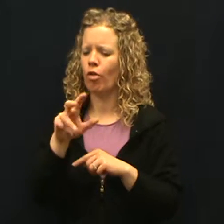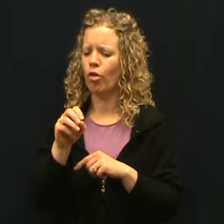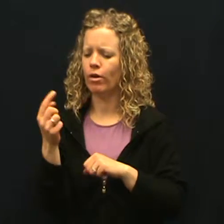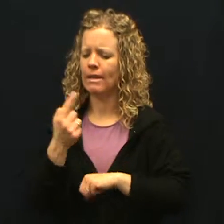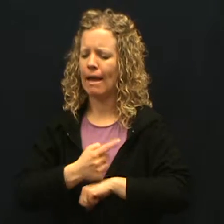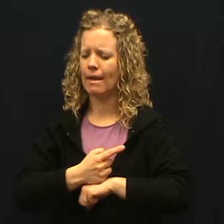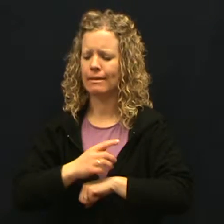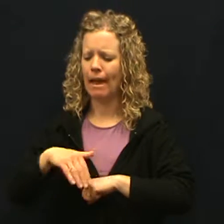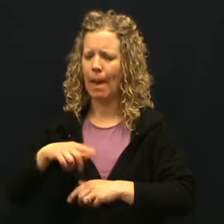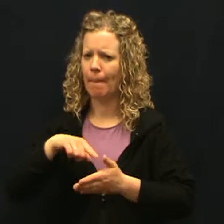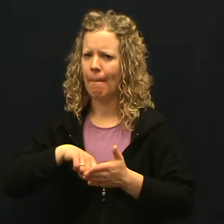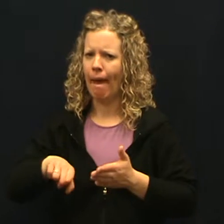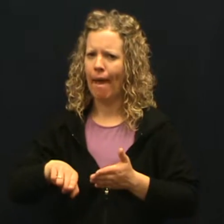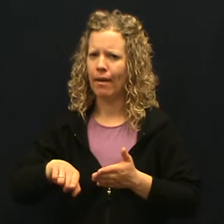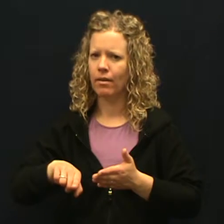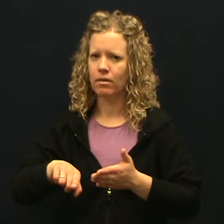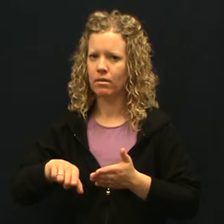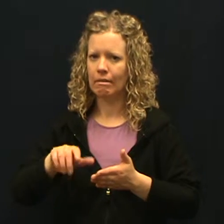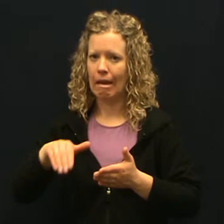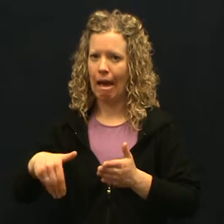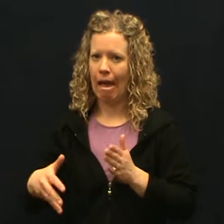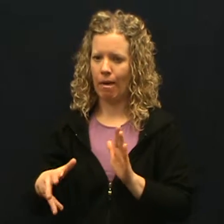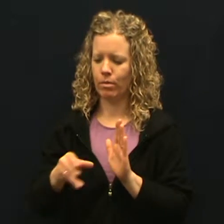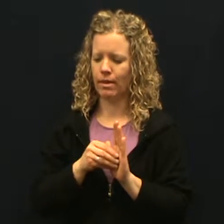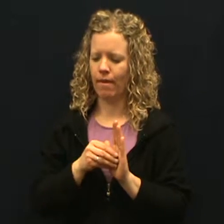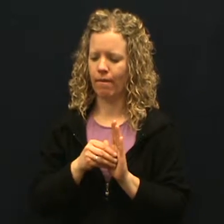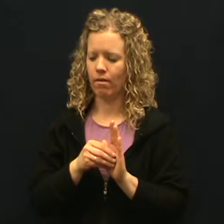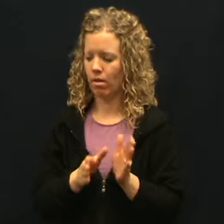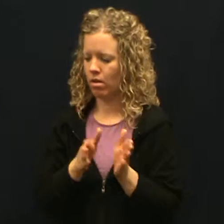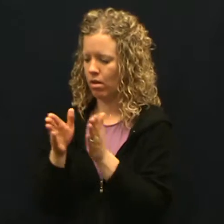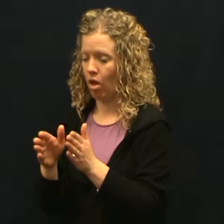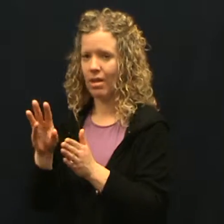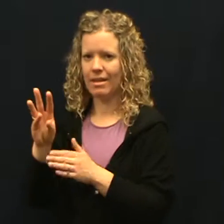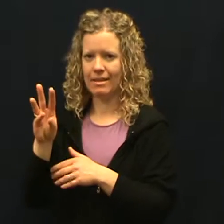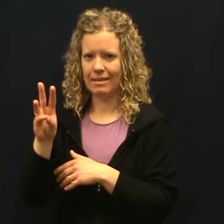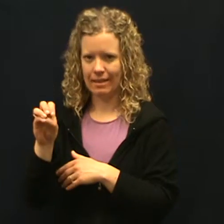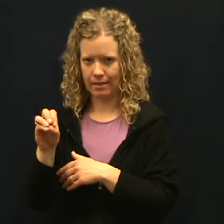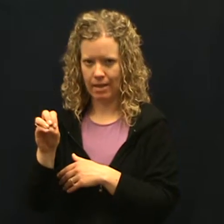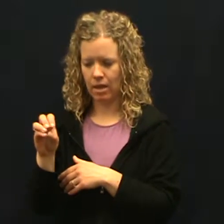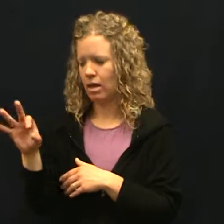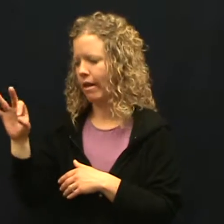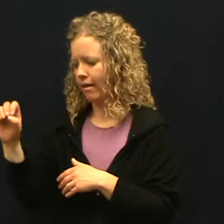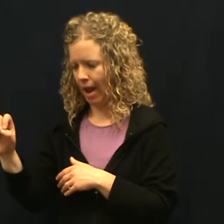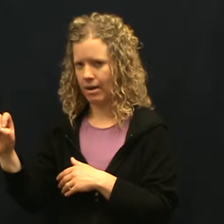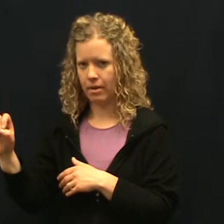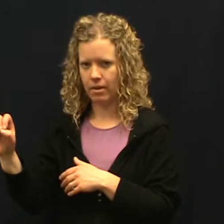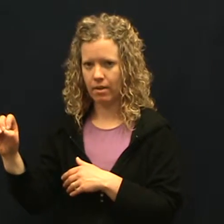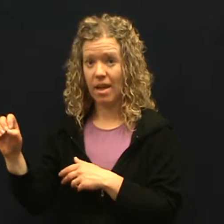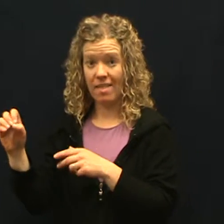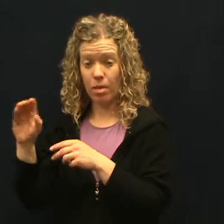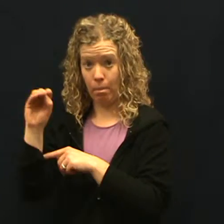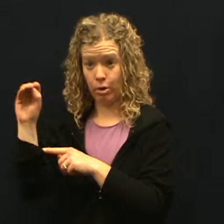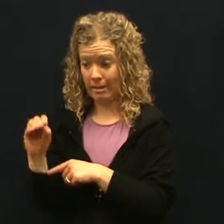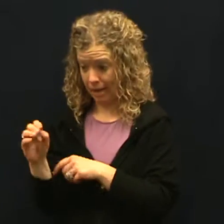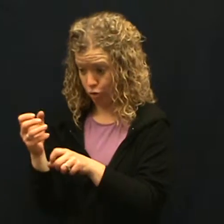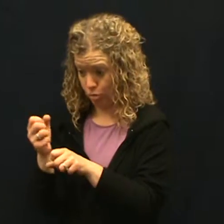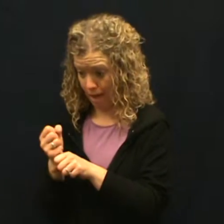category? Which percentage of the 90-day category? It's, et cetera. And we're going to use those percentages to determine what the ending balance